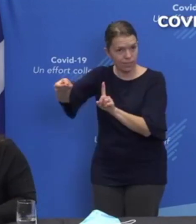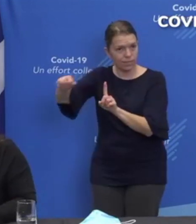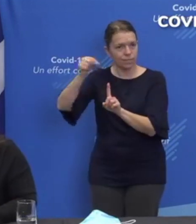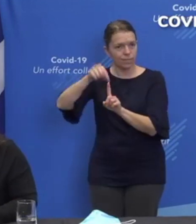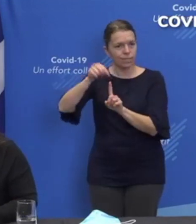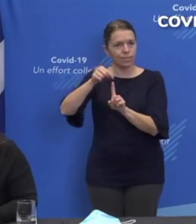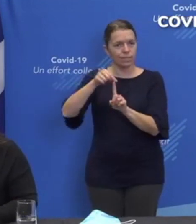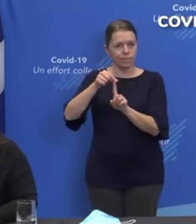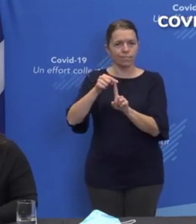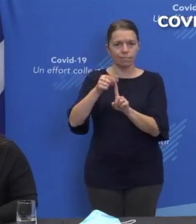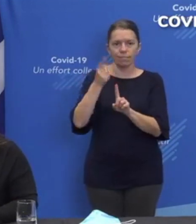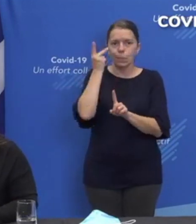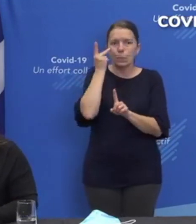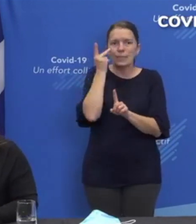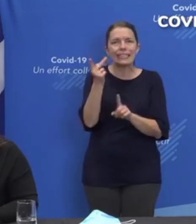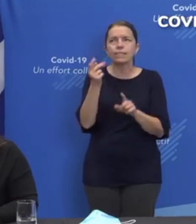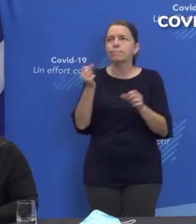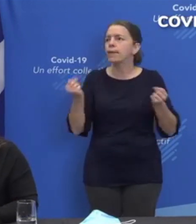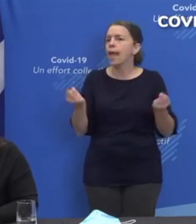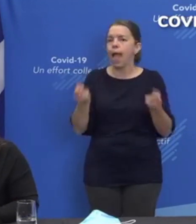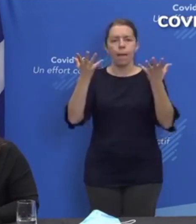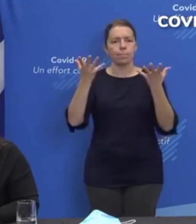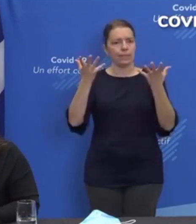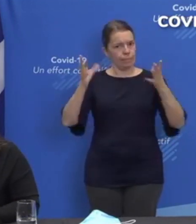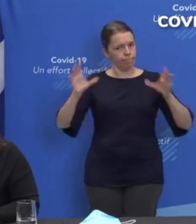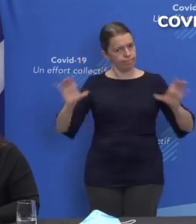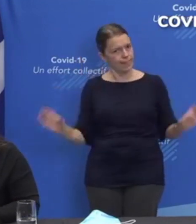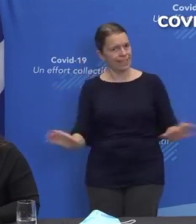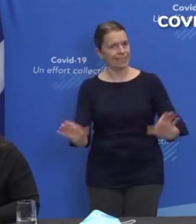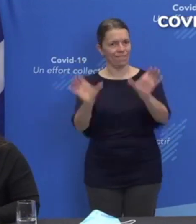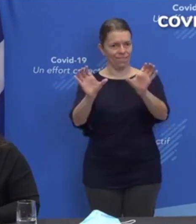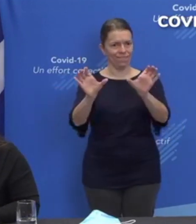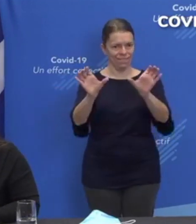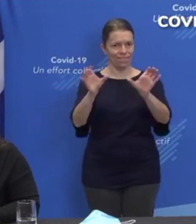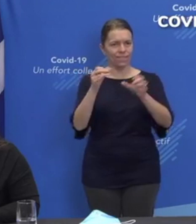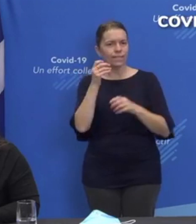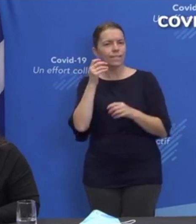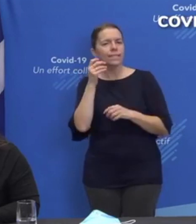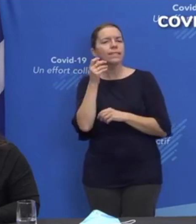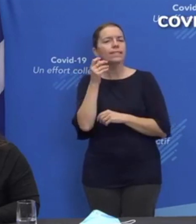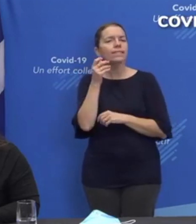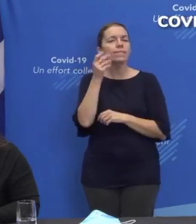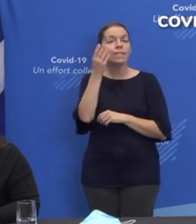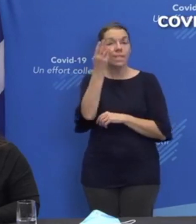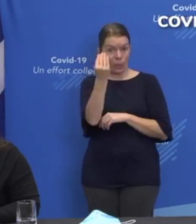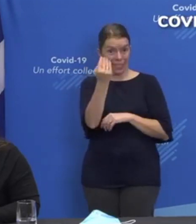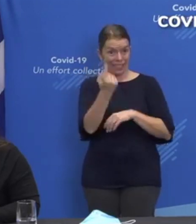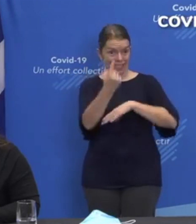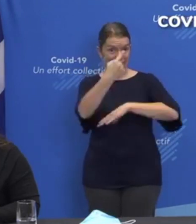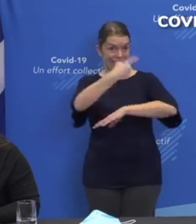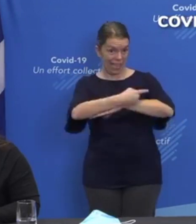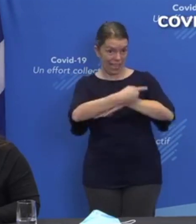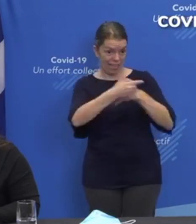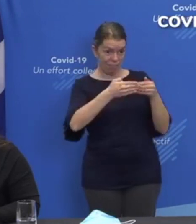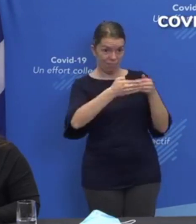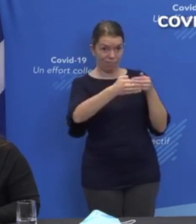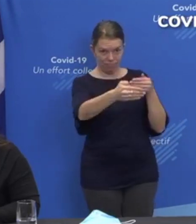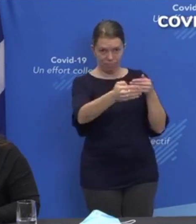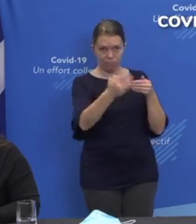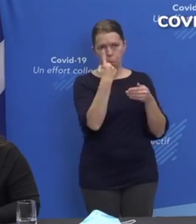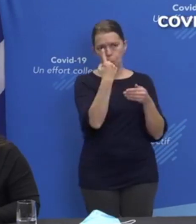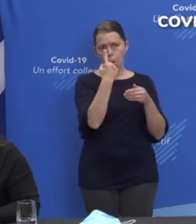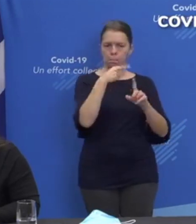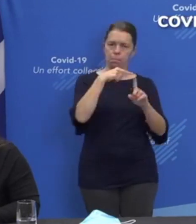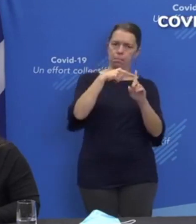outbreaks, those in which we have seen cases in the last 14 days, we have 247 active